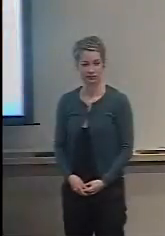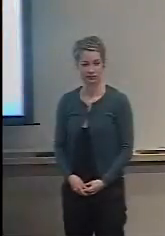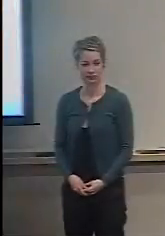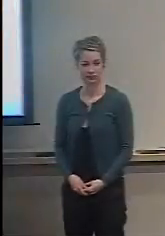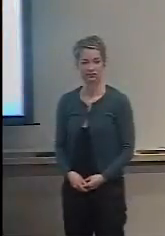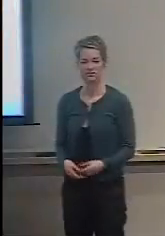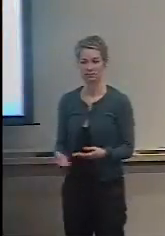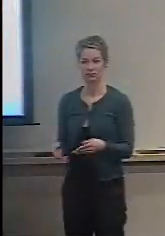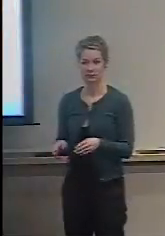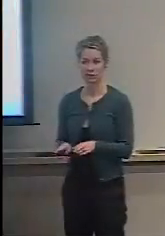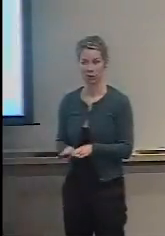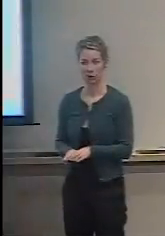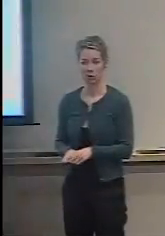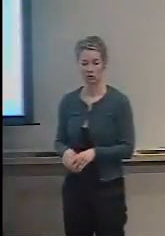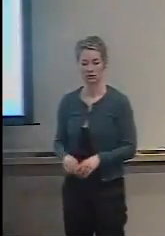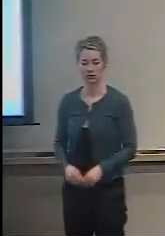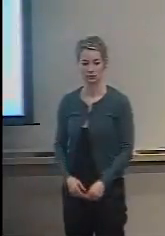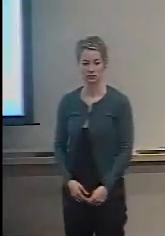Let me close that.